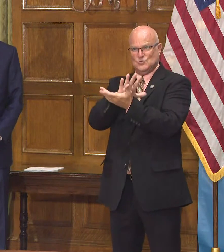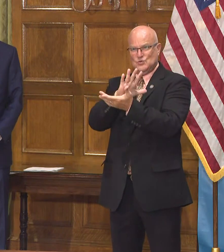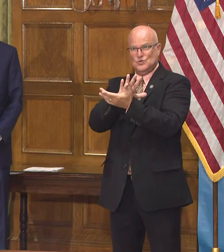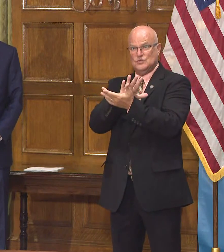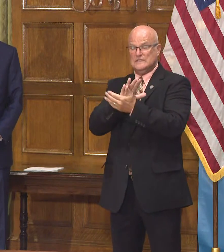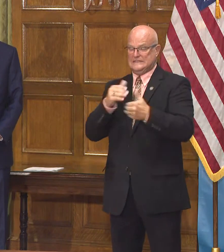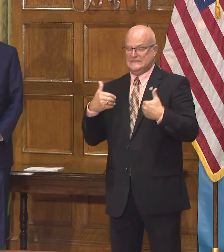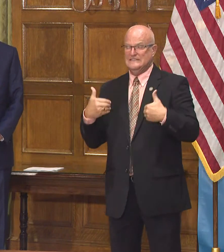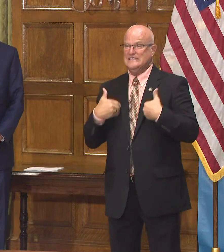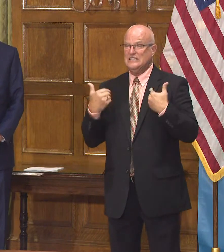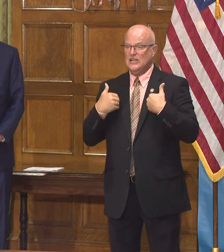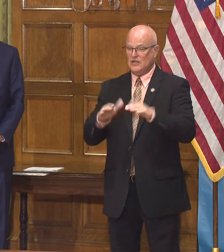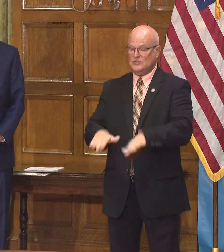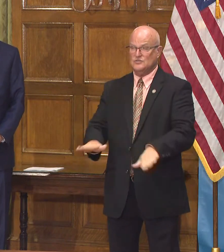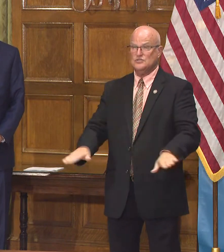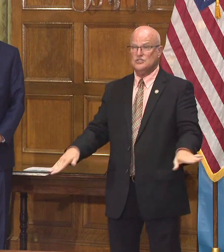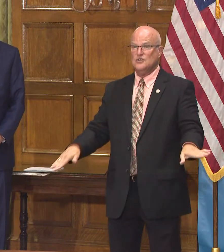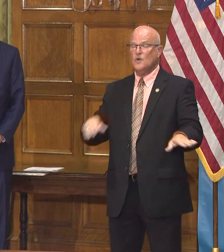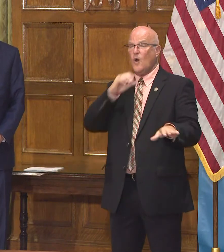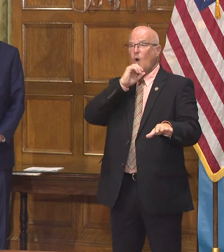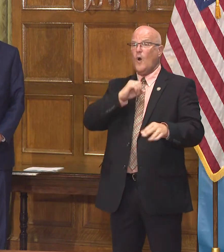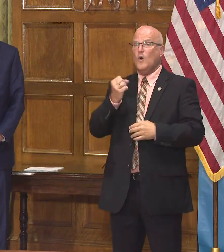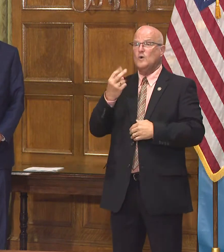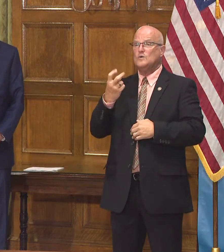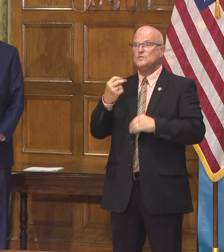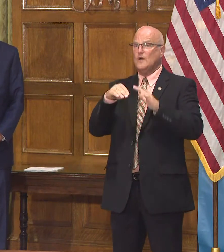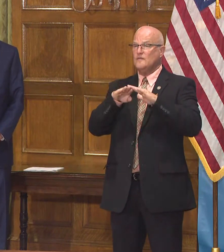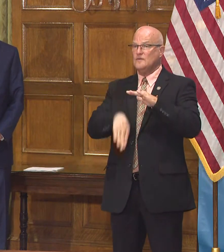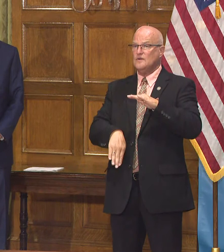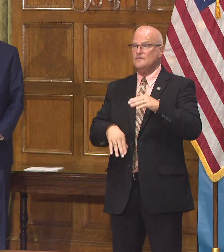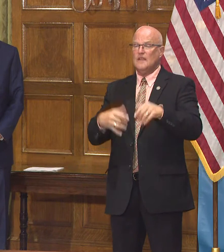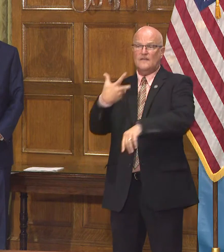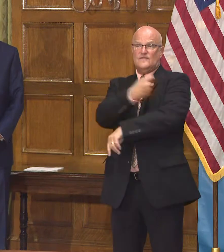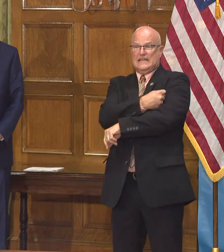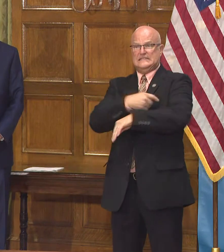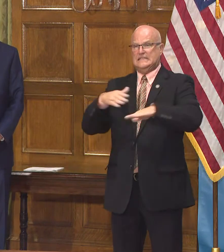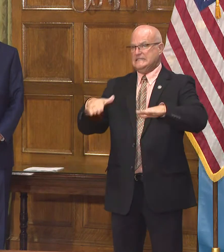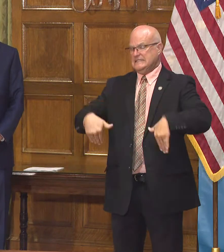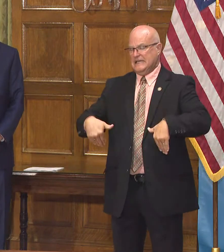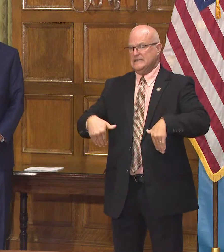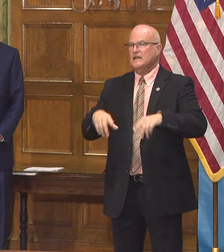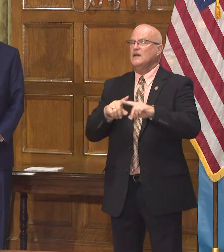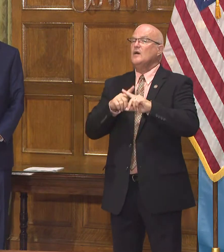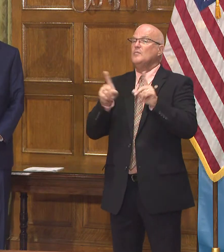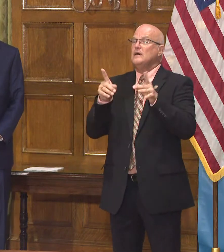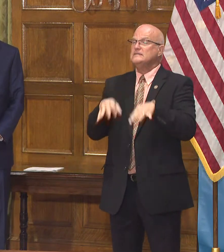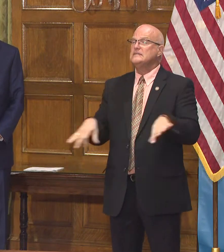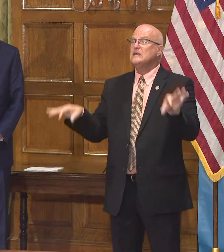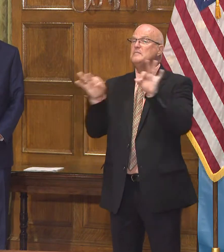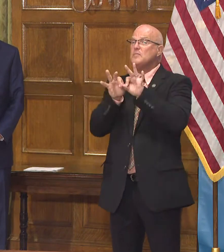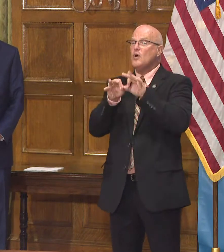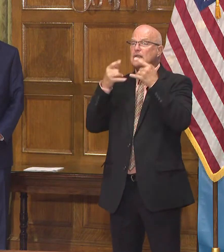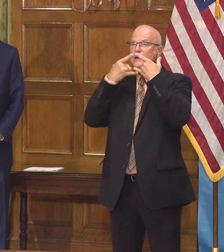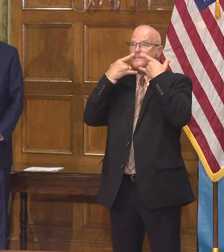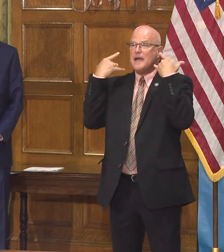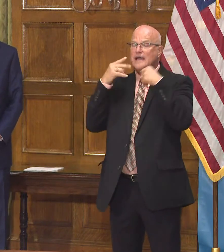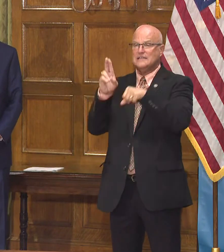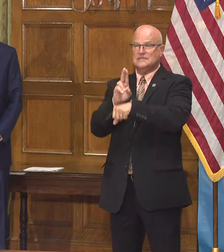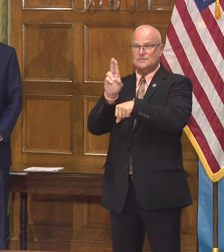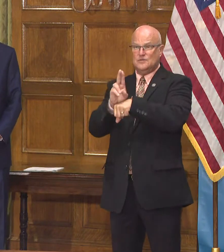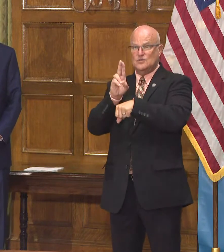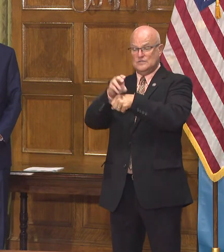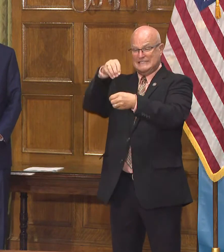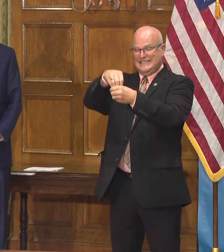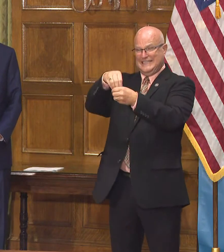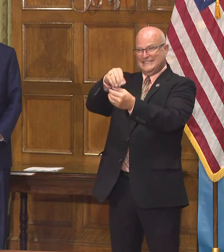for the younger individuals, for those individuals under 12 years of age, we have no vaccine at this time. So it's very important that masks be used